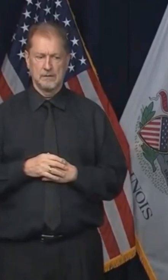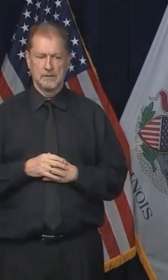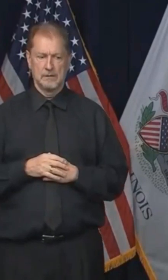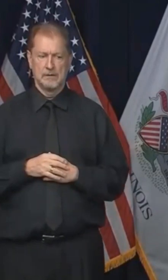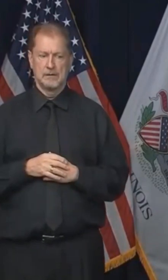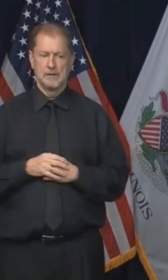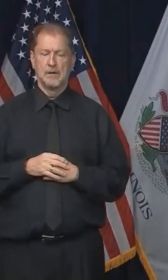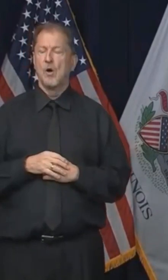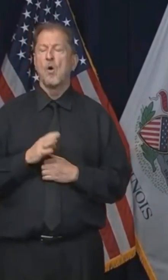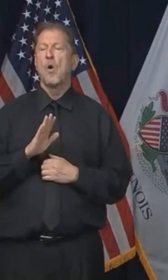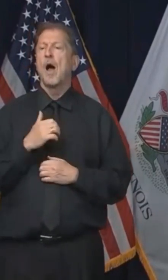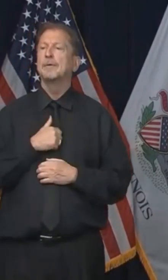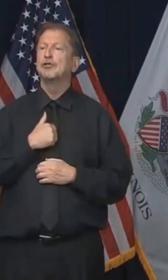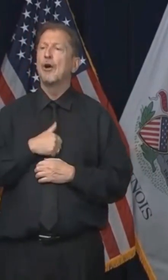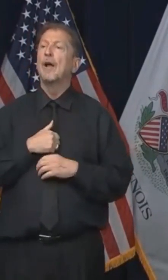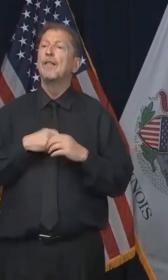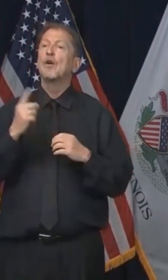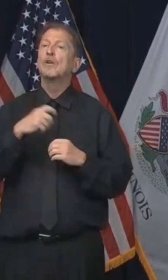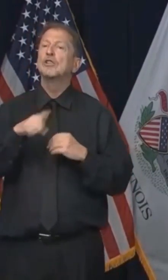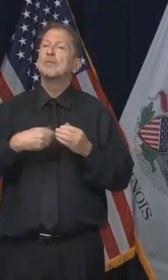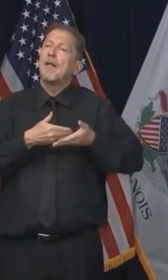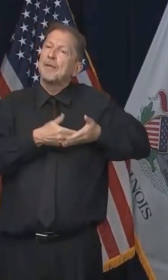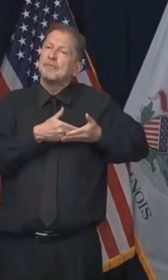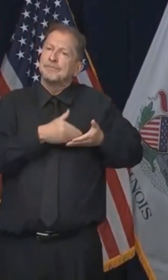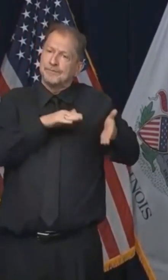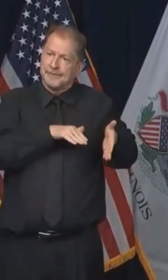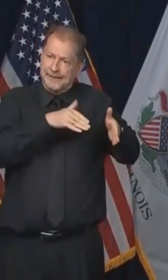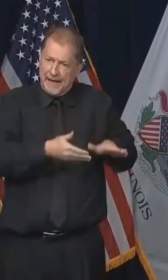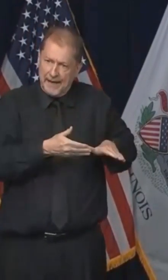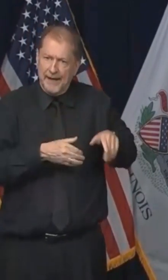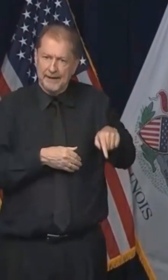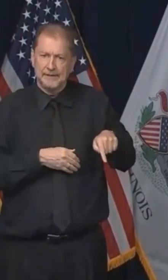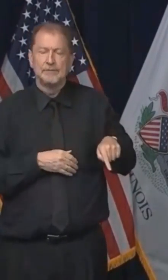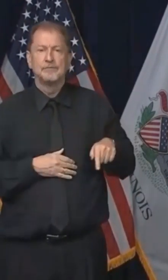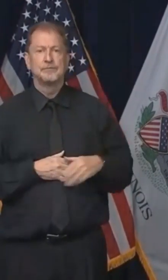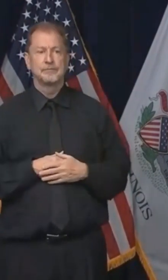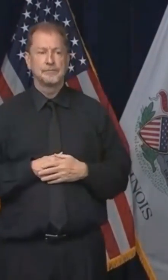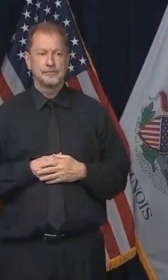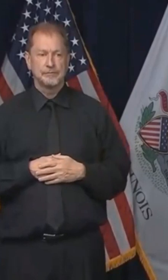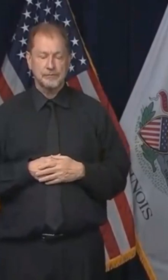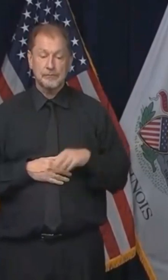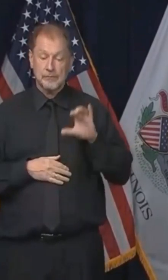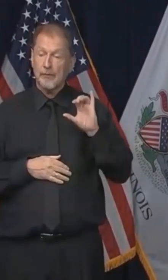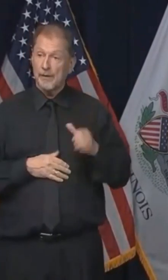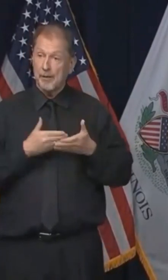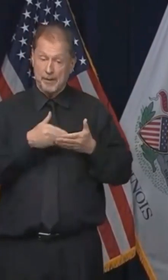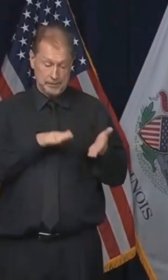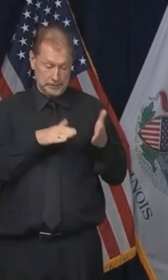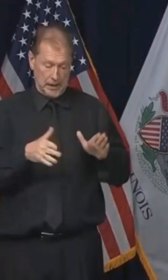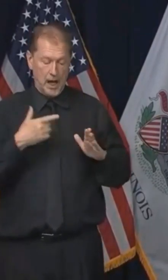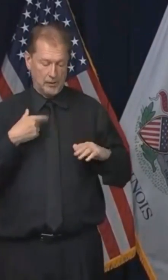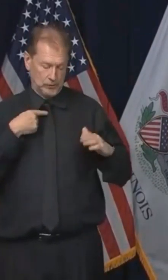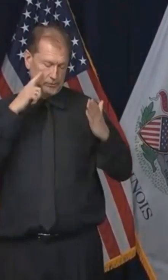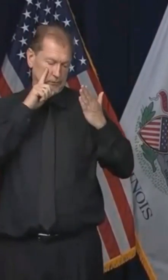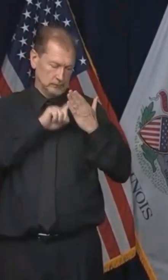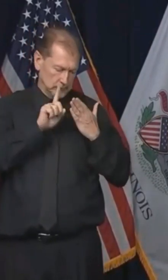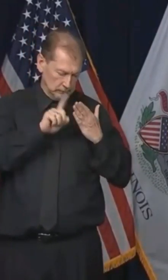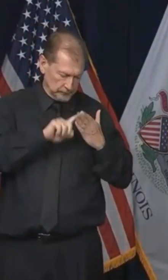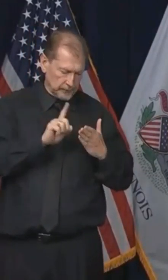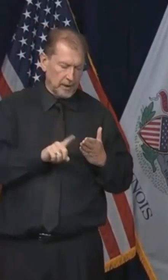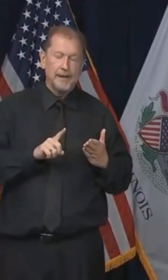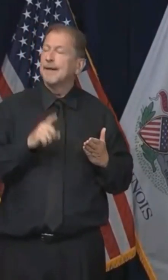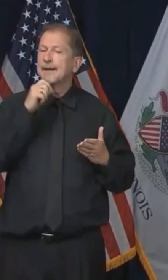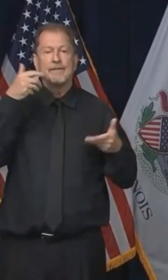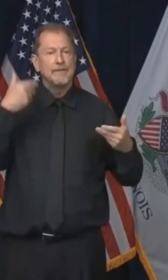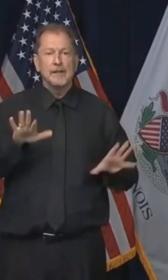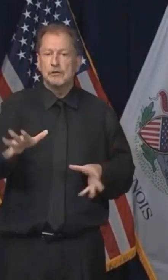question was an update on the infant, and also an update on Stateville. The investigation is still ongoing. I was